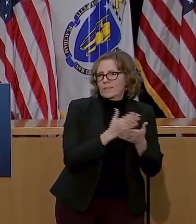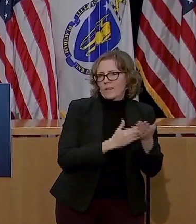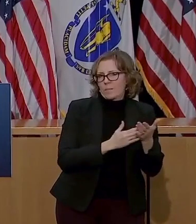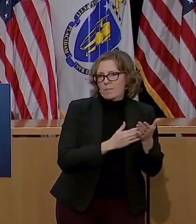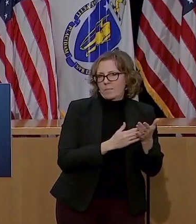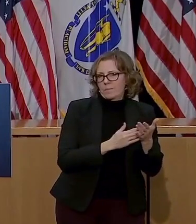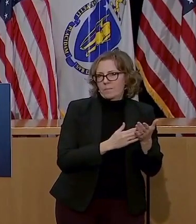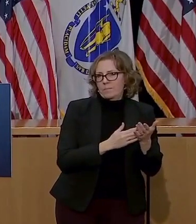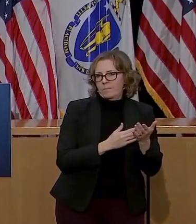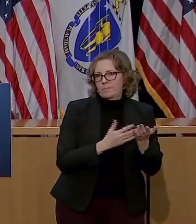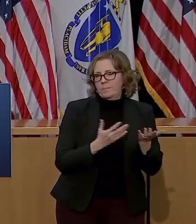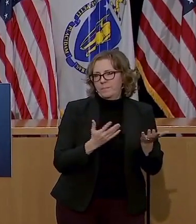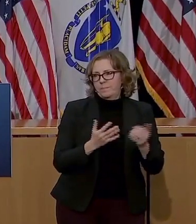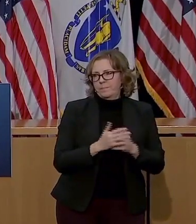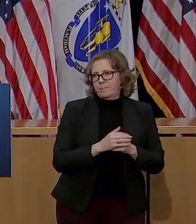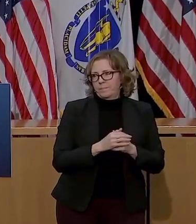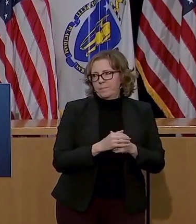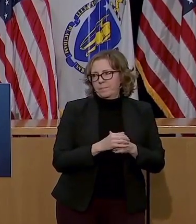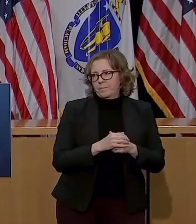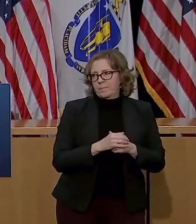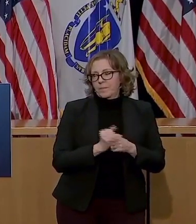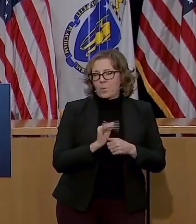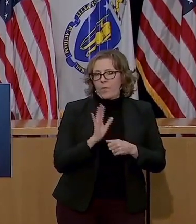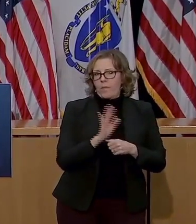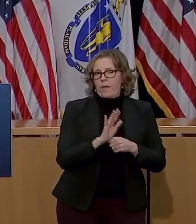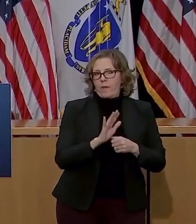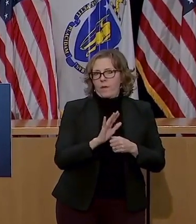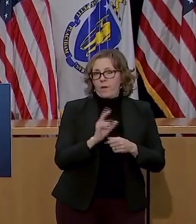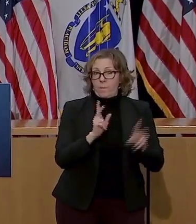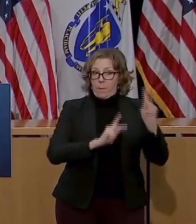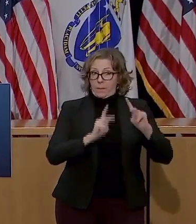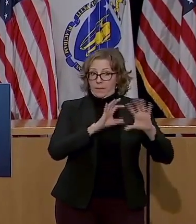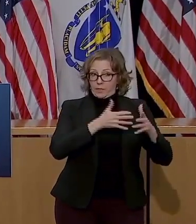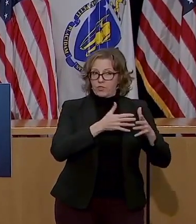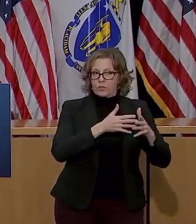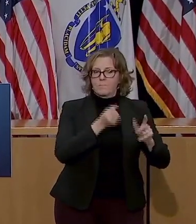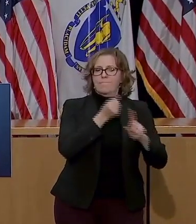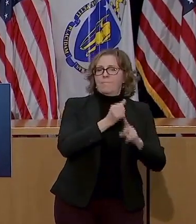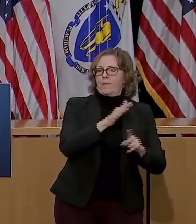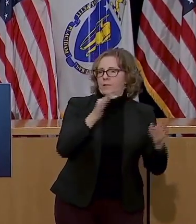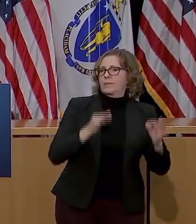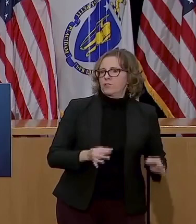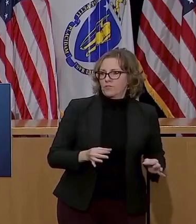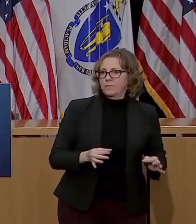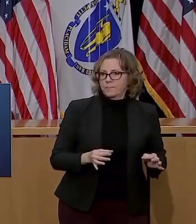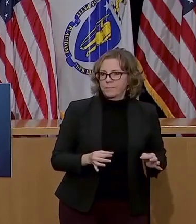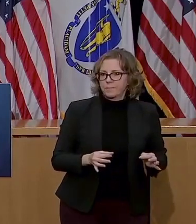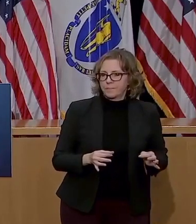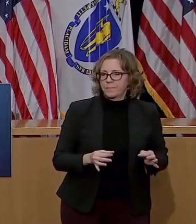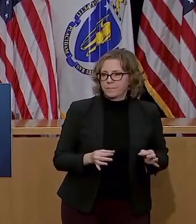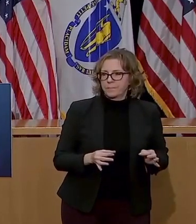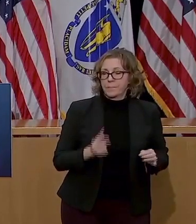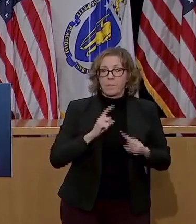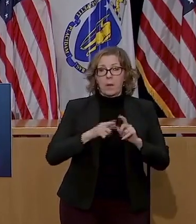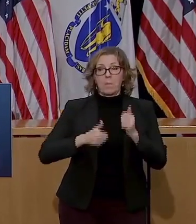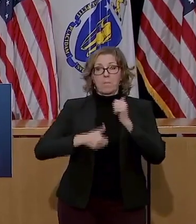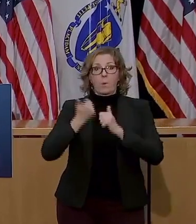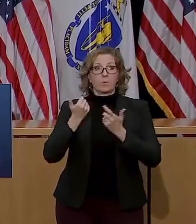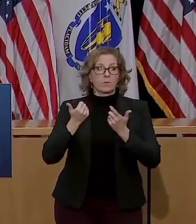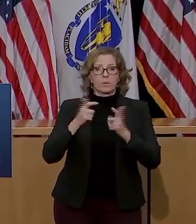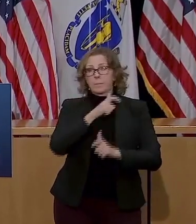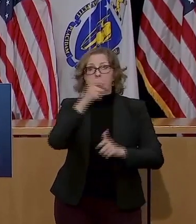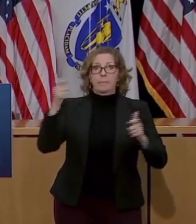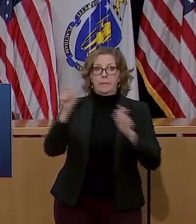and certainly that decision gave them a lot more control about the rollout. But most of what I would describe as the larger states that have